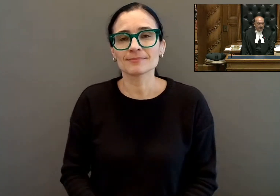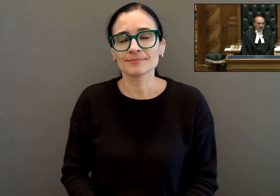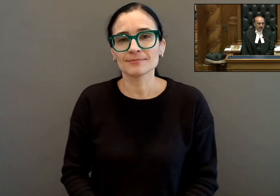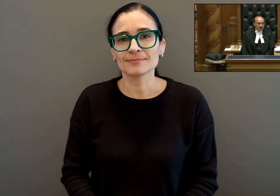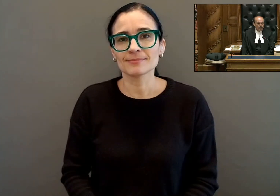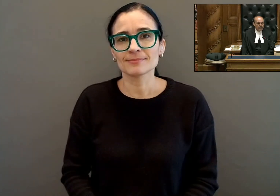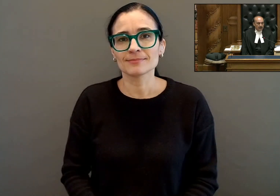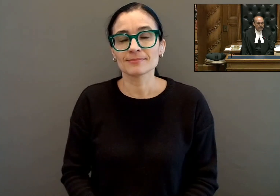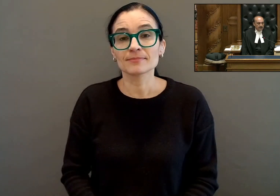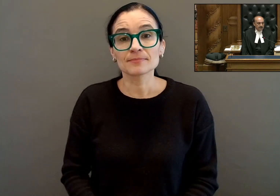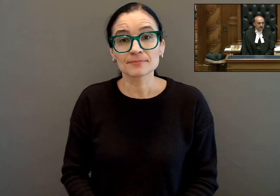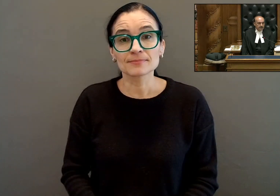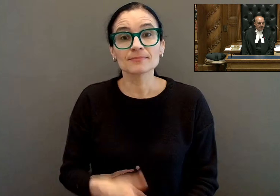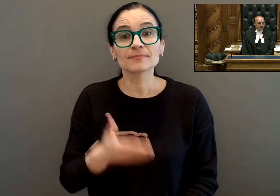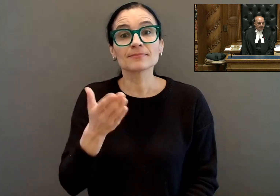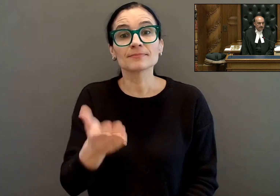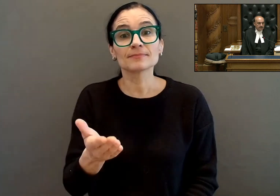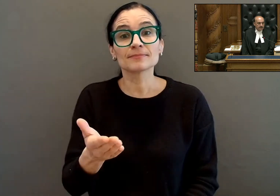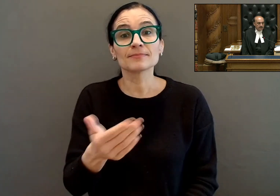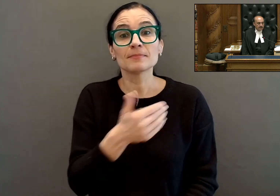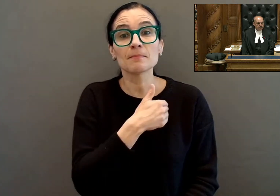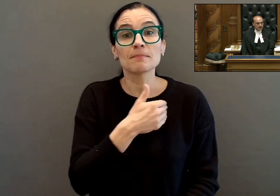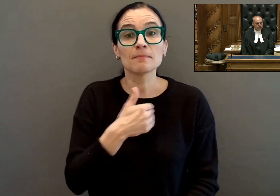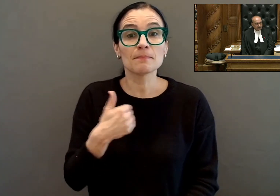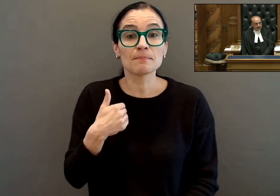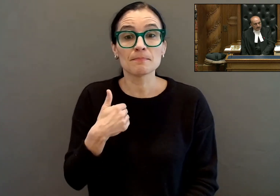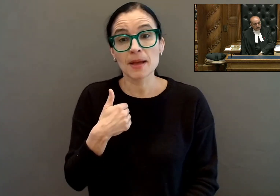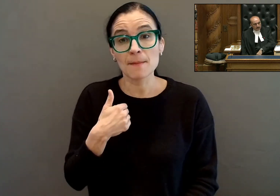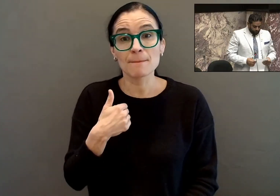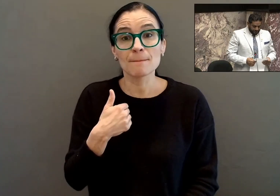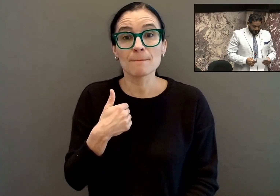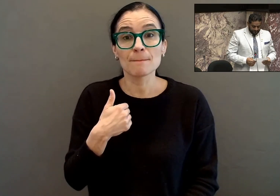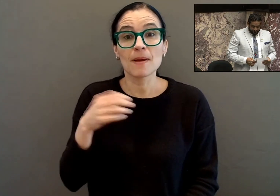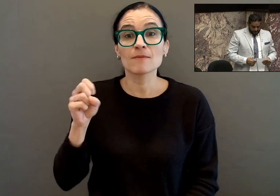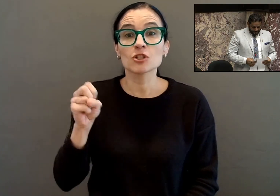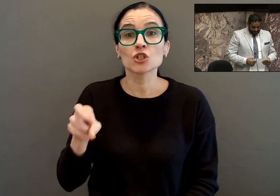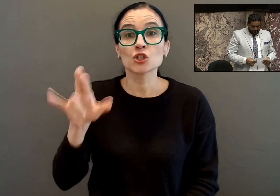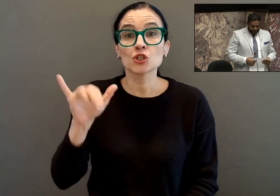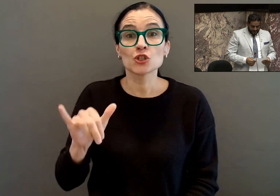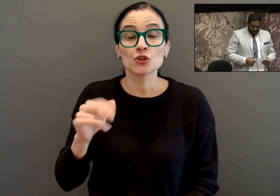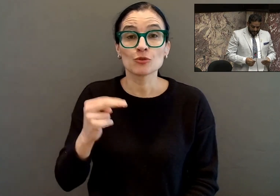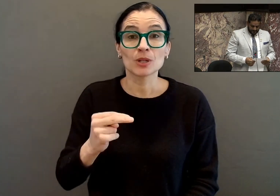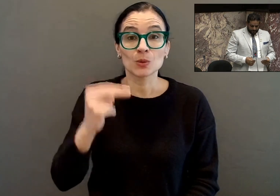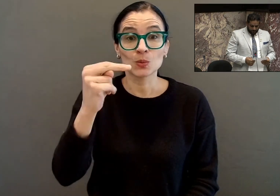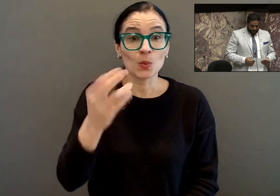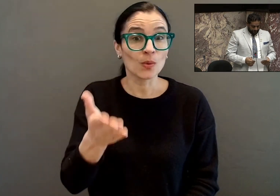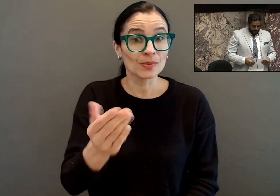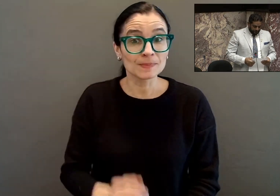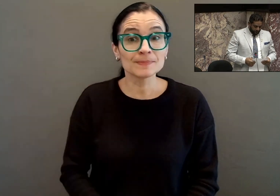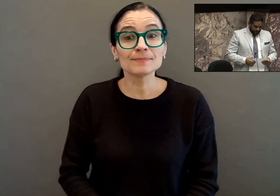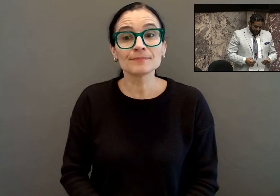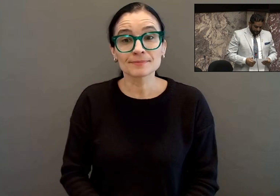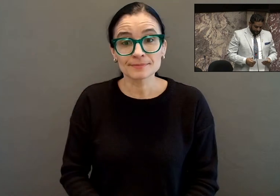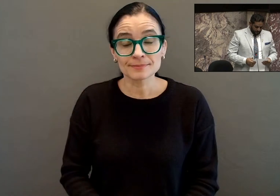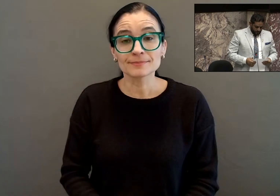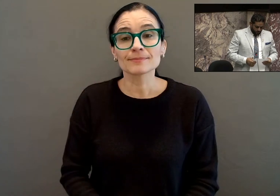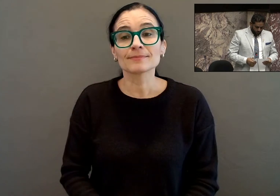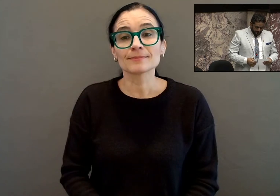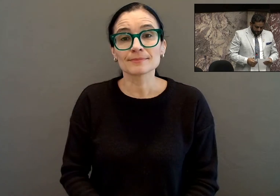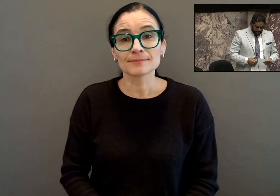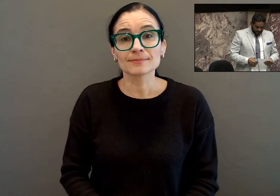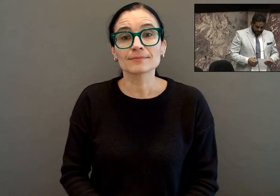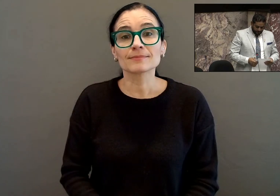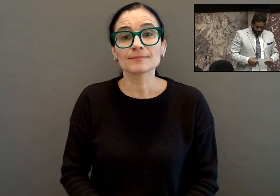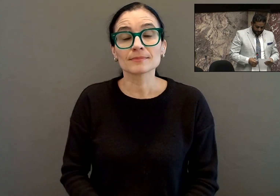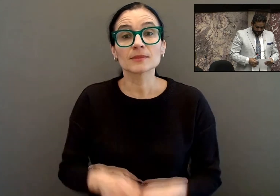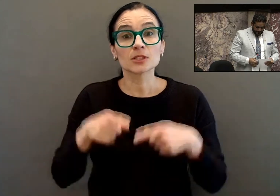Member for Surrey North. Thank you, Speaker. In tourism estimates, I asked about the FIFA World Cup. Was